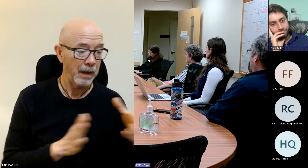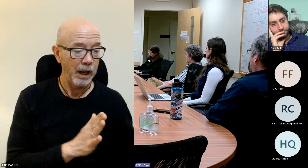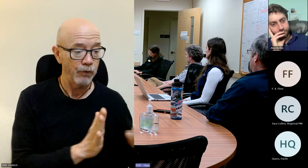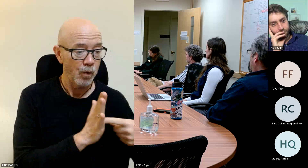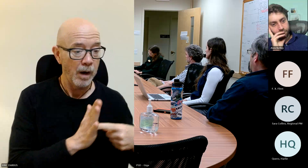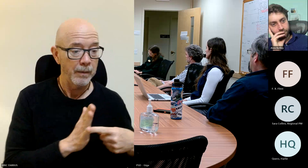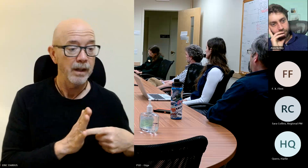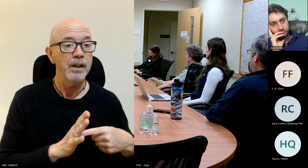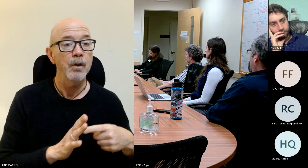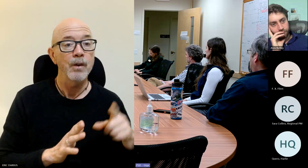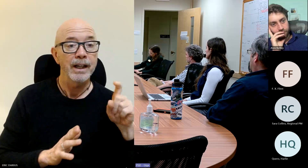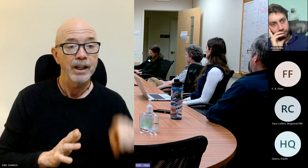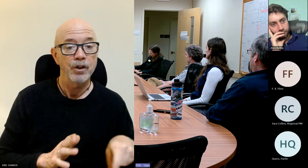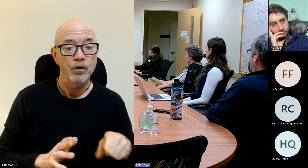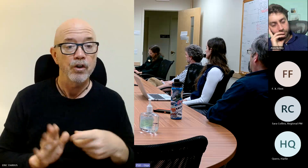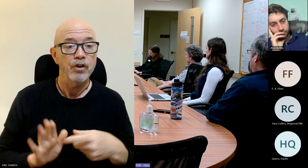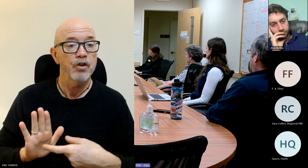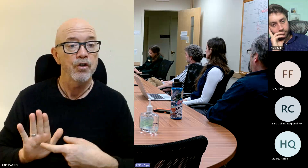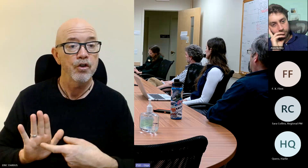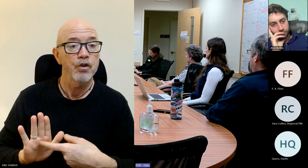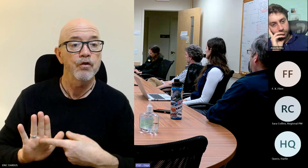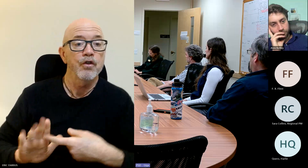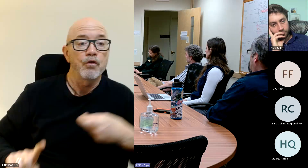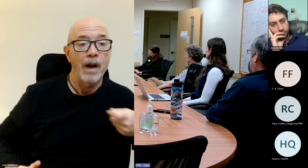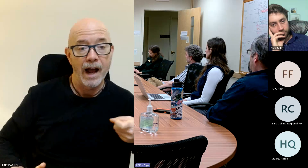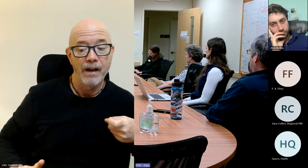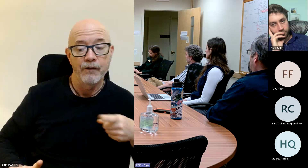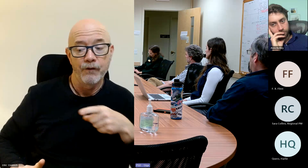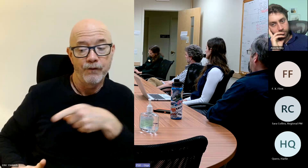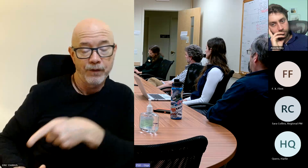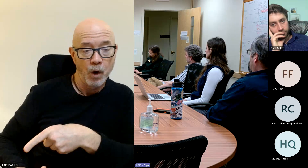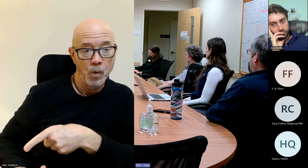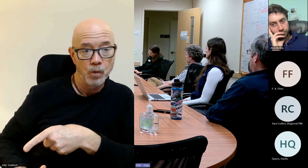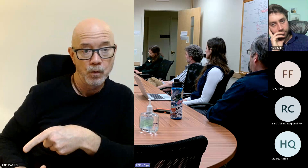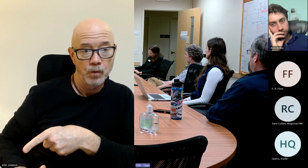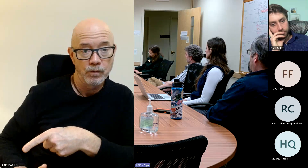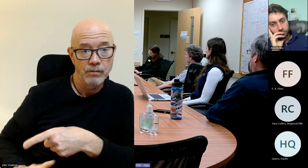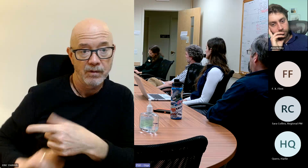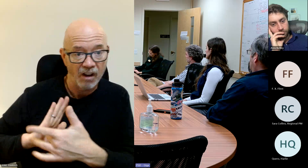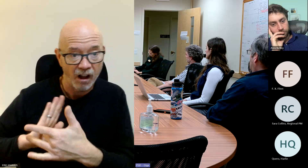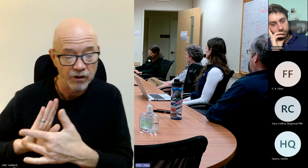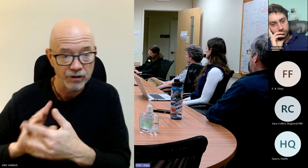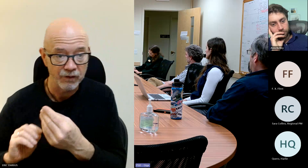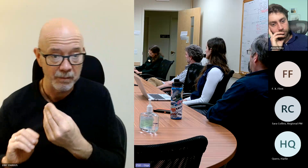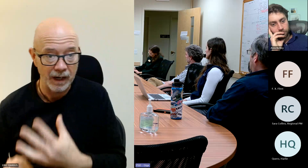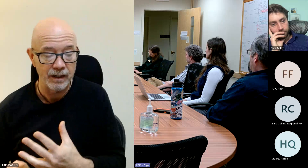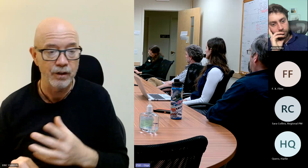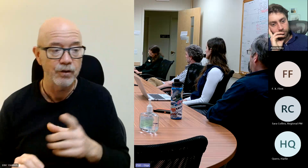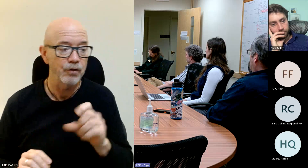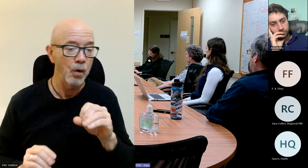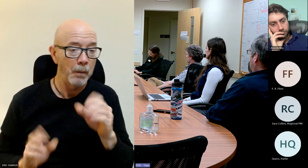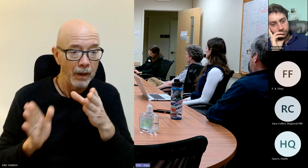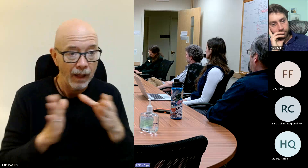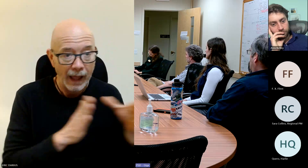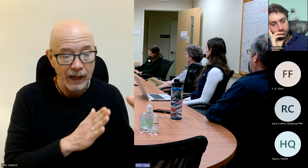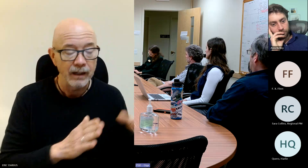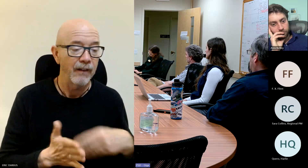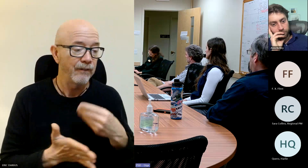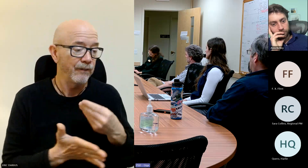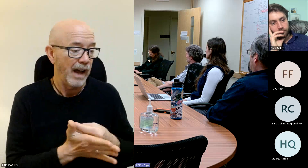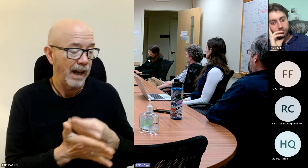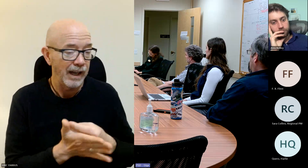protect both the integrity of the planning as well as the finance. We've had lots of big IT